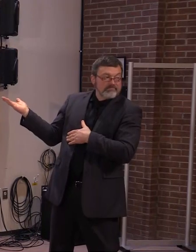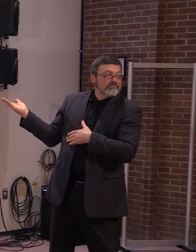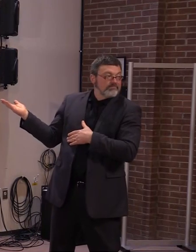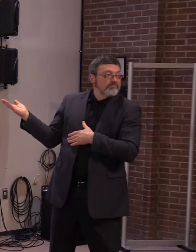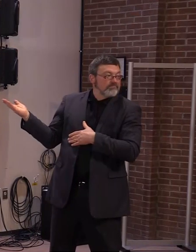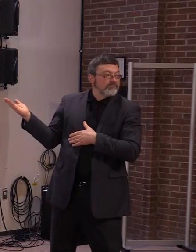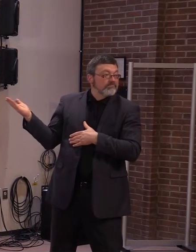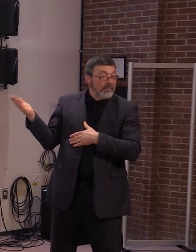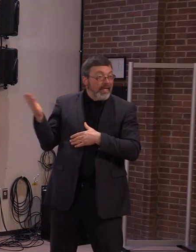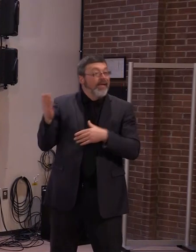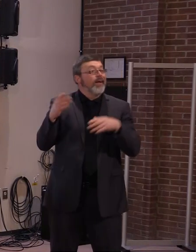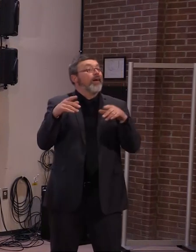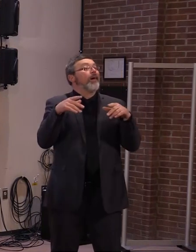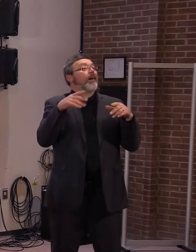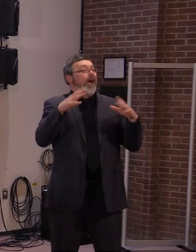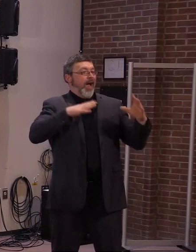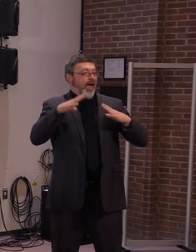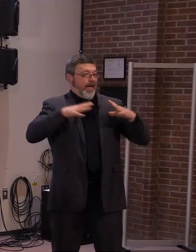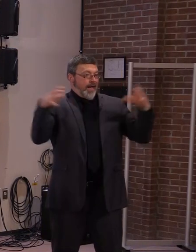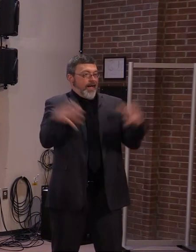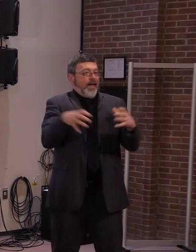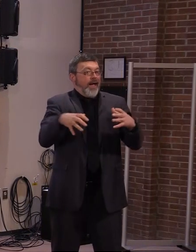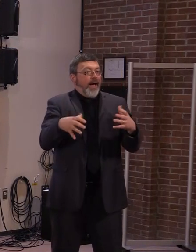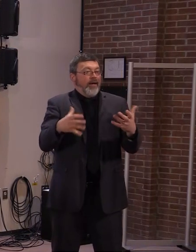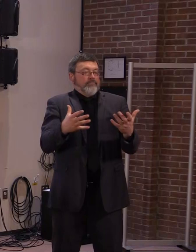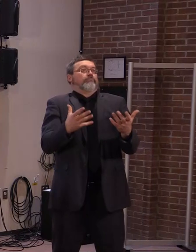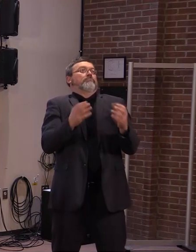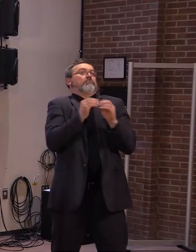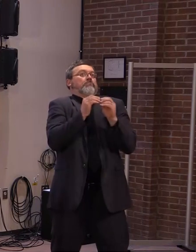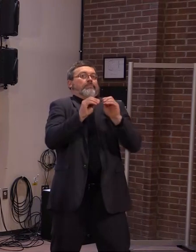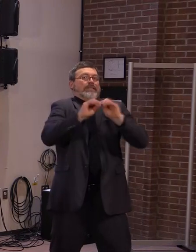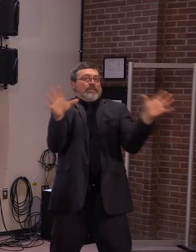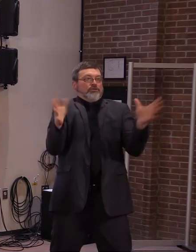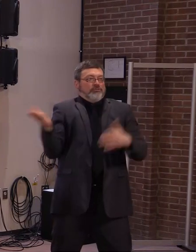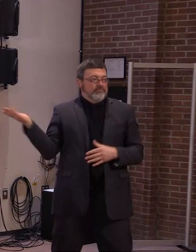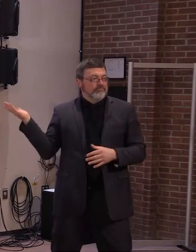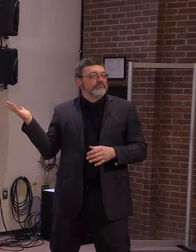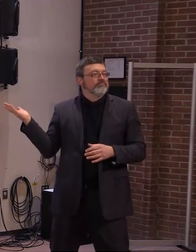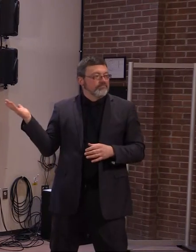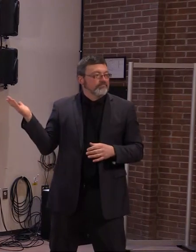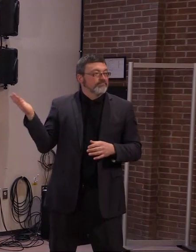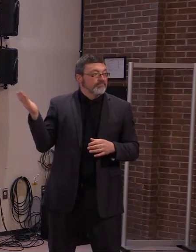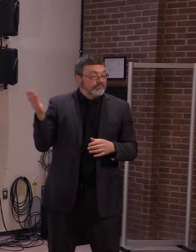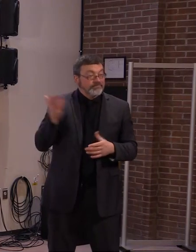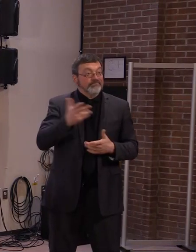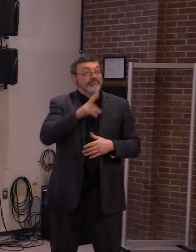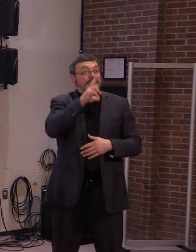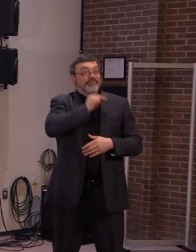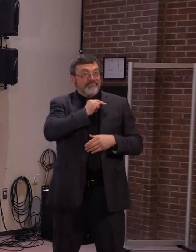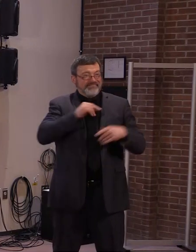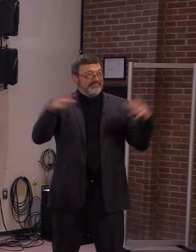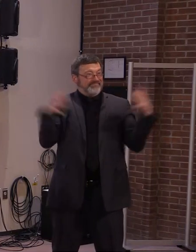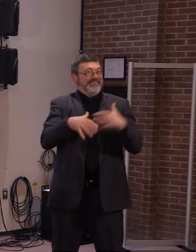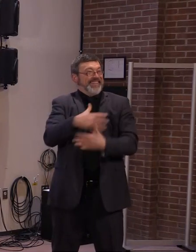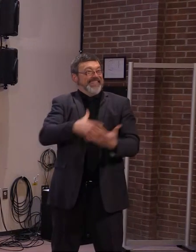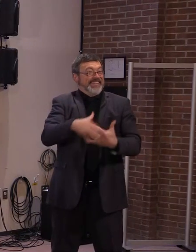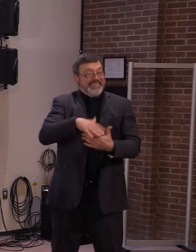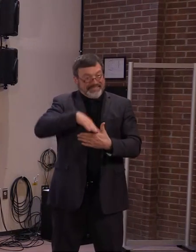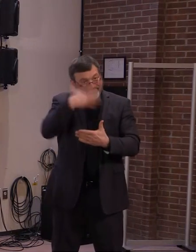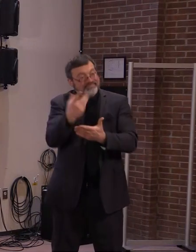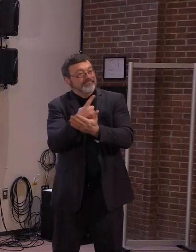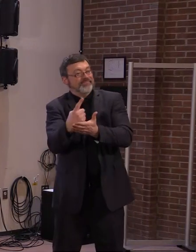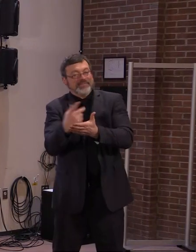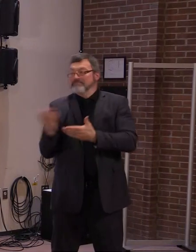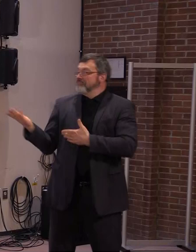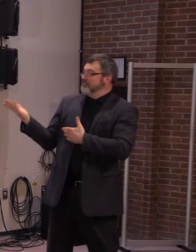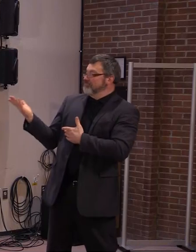Thanksgiving holiday and the ensuing day and week following the holiday. When you look geographically across Vermont, you'll see generally that cases